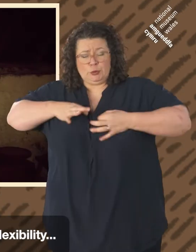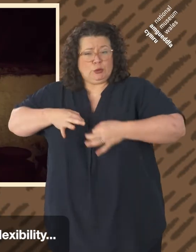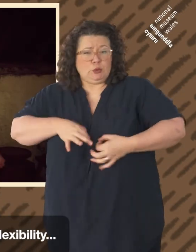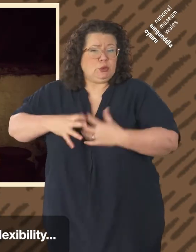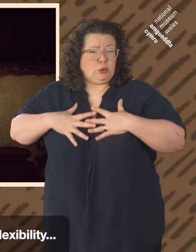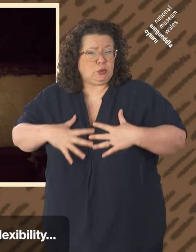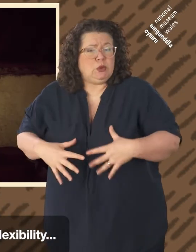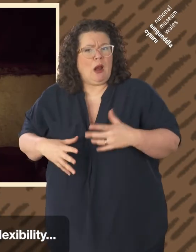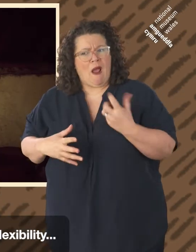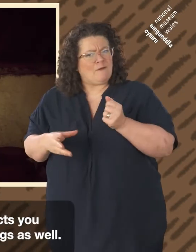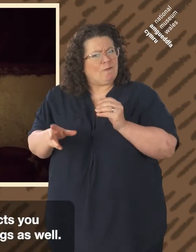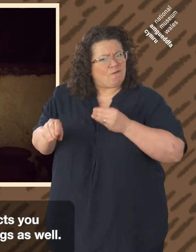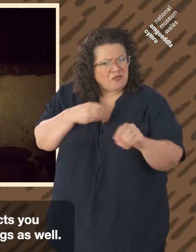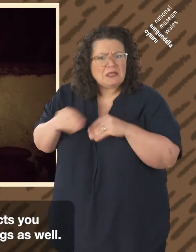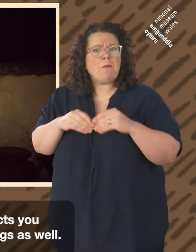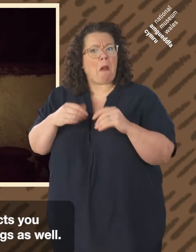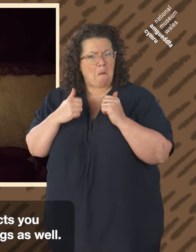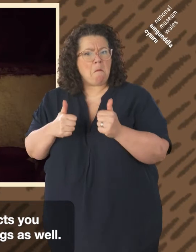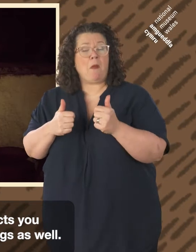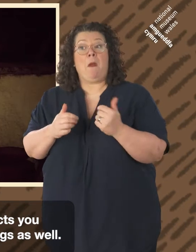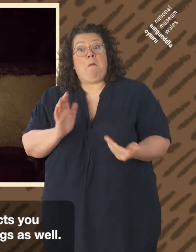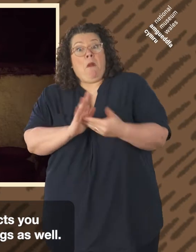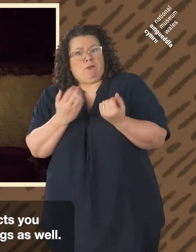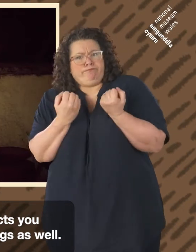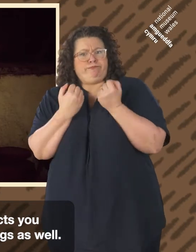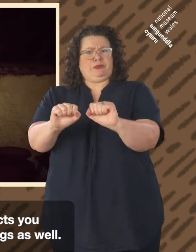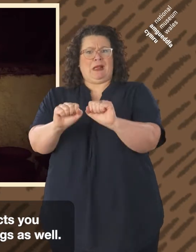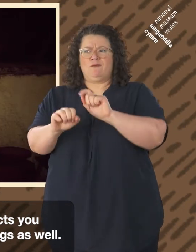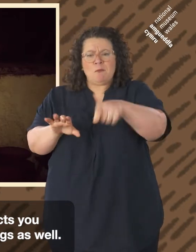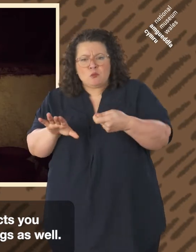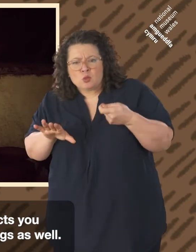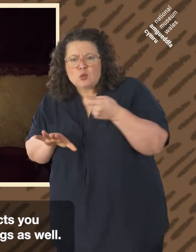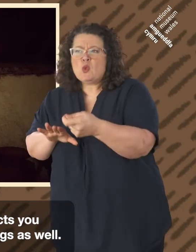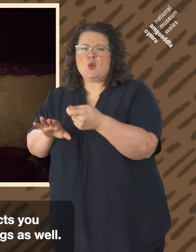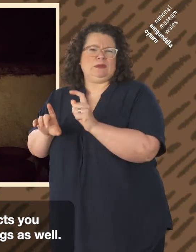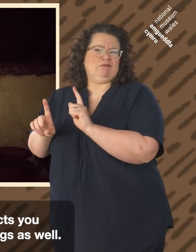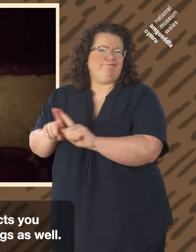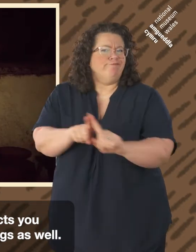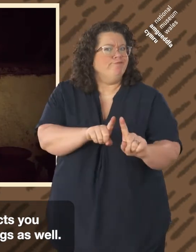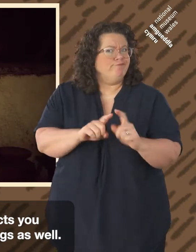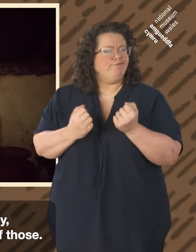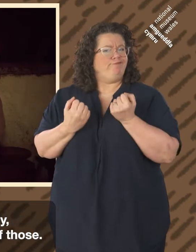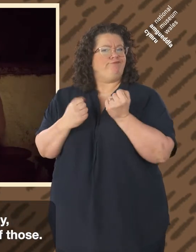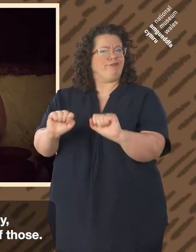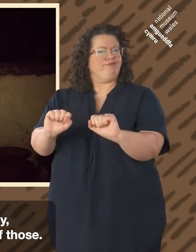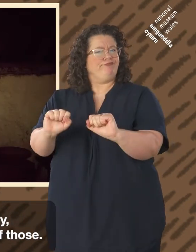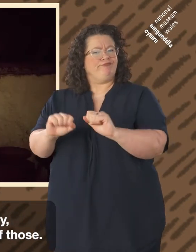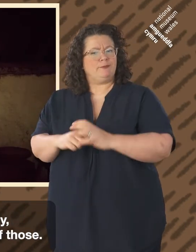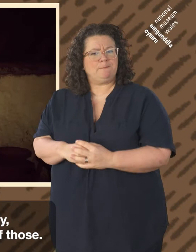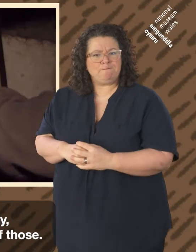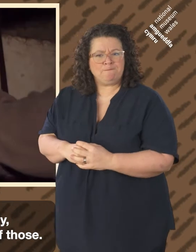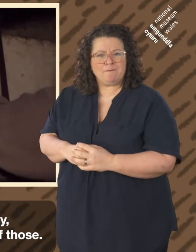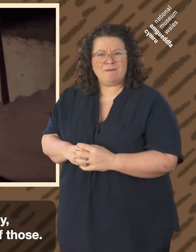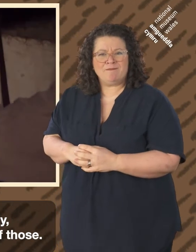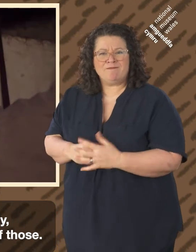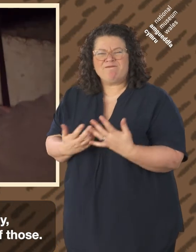of flexibility, but also it protects you from swords and things as well. Unfortunately, I don't